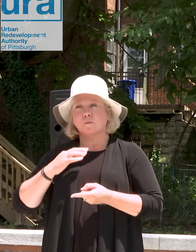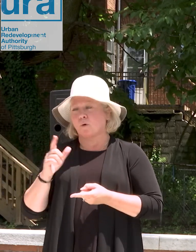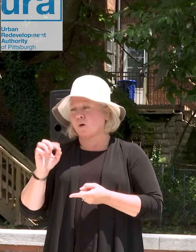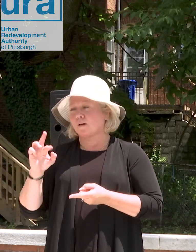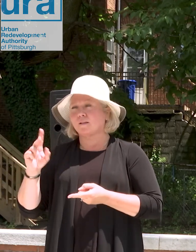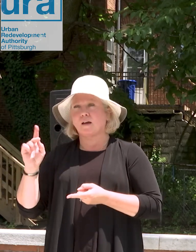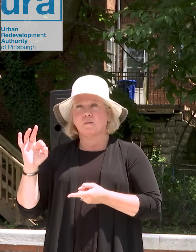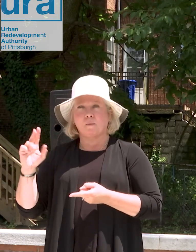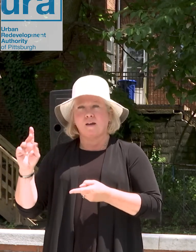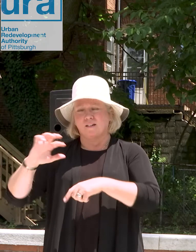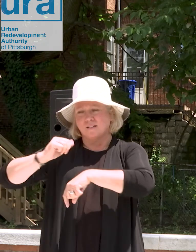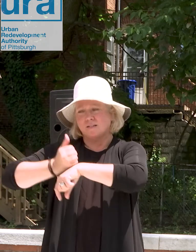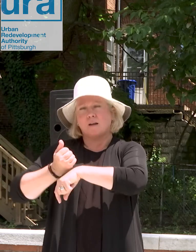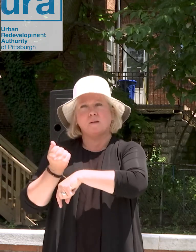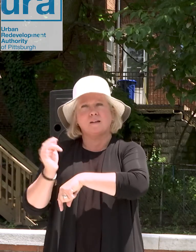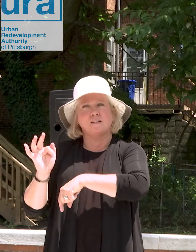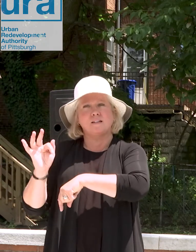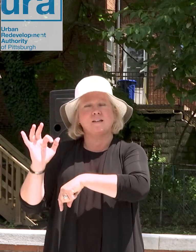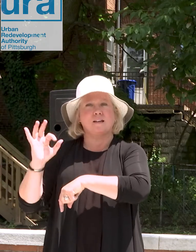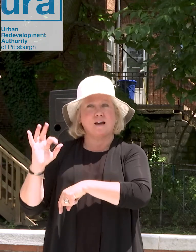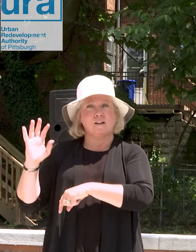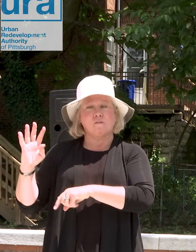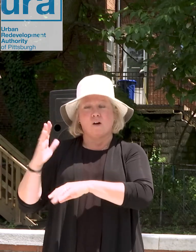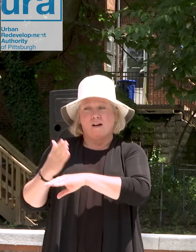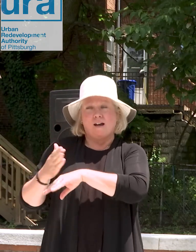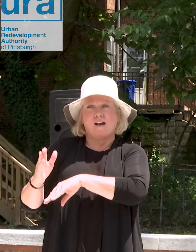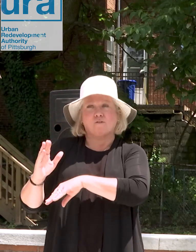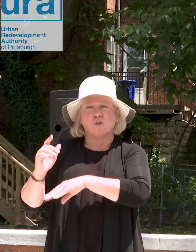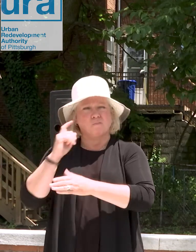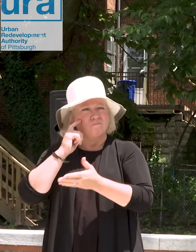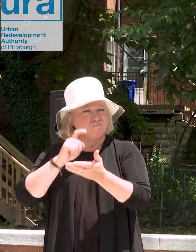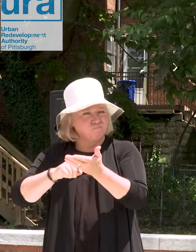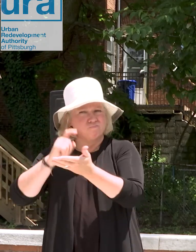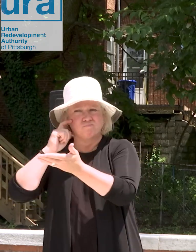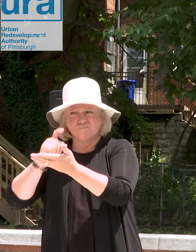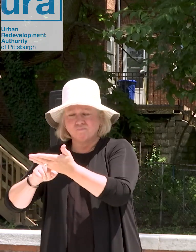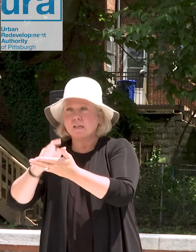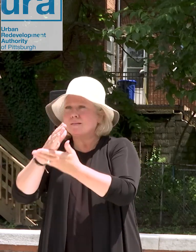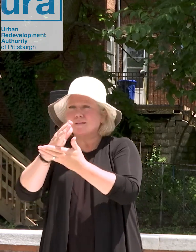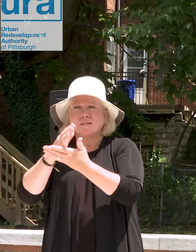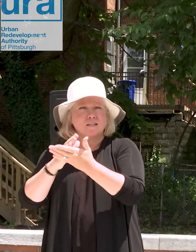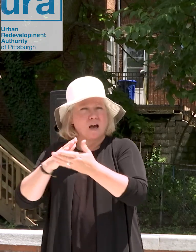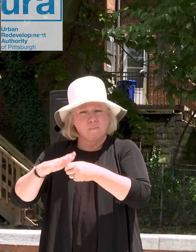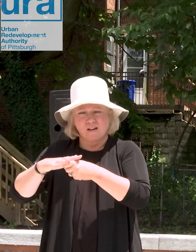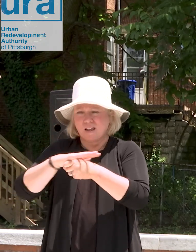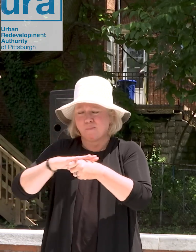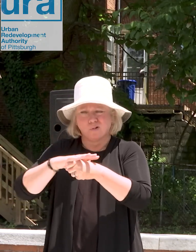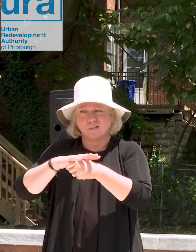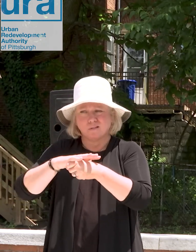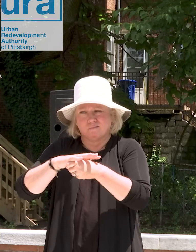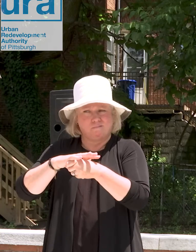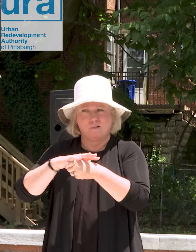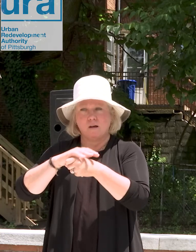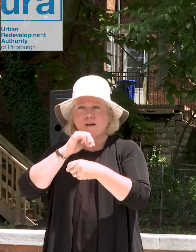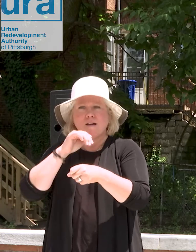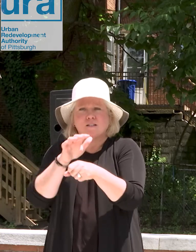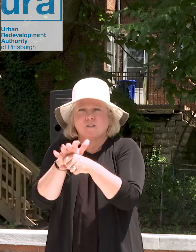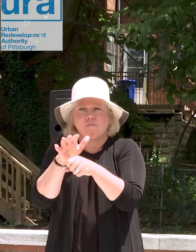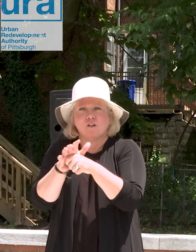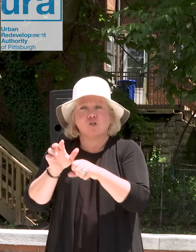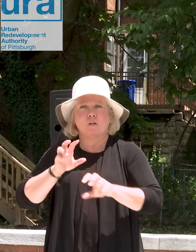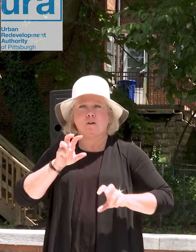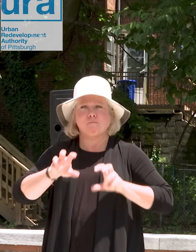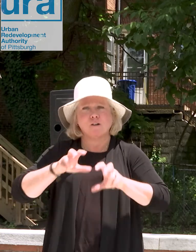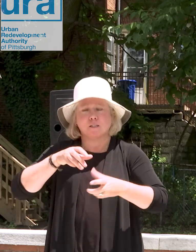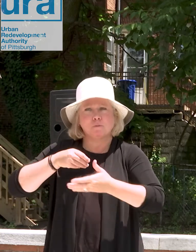in 1994 after the URA recognized that certain neighborhoods were not receiving investment. Right? Certain neighborhoods were